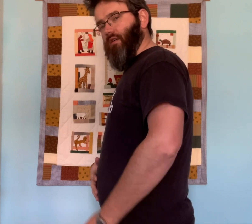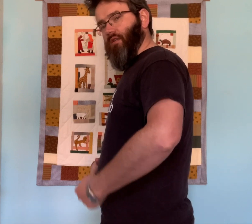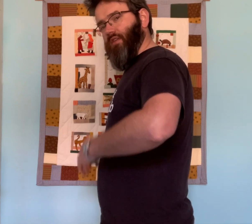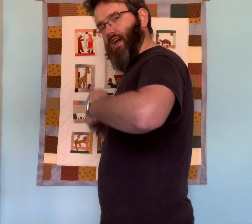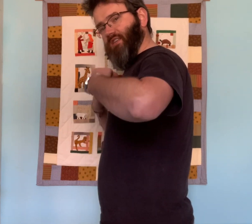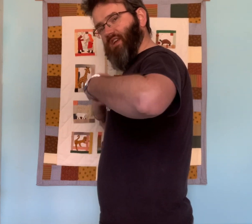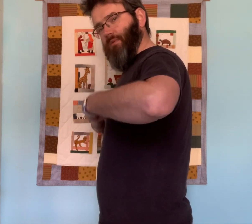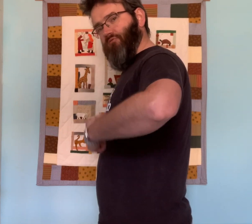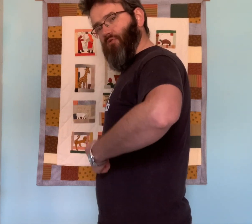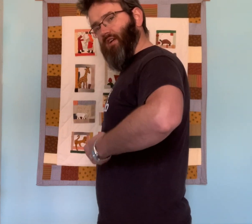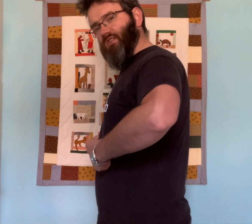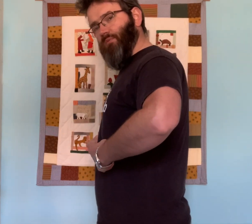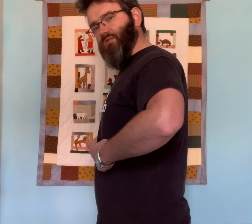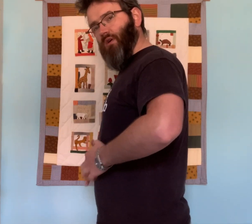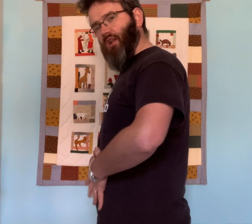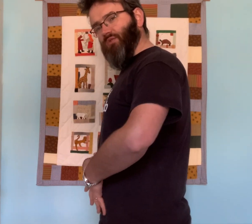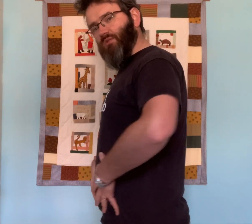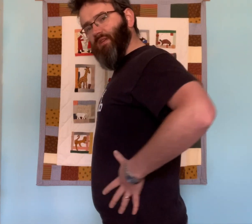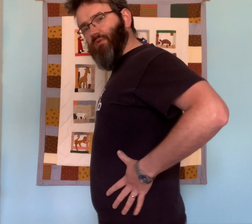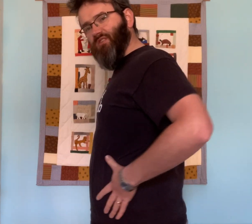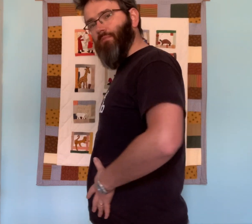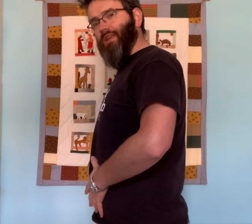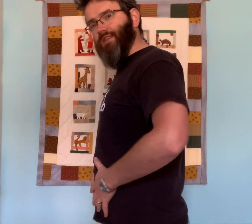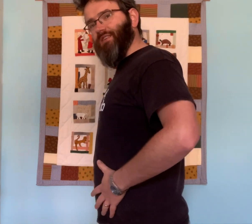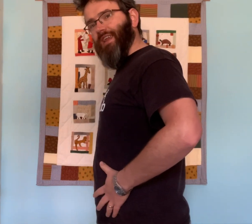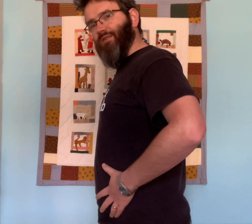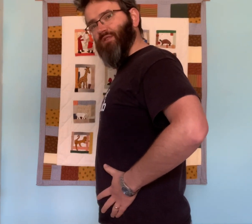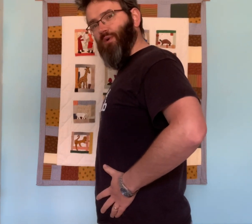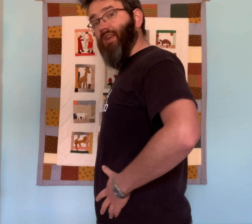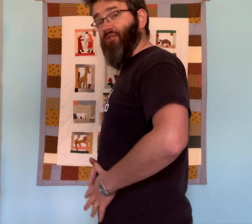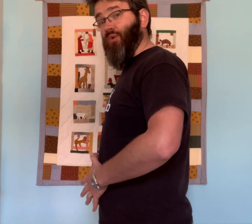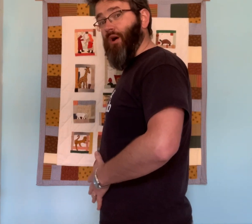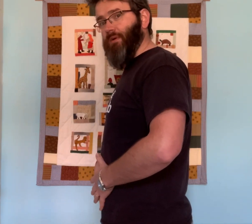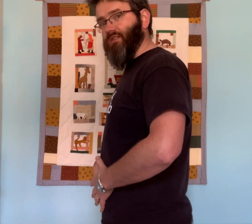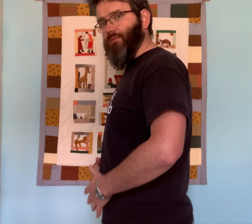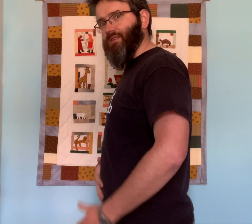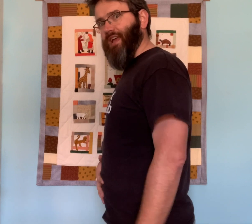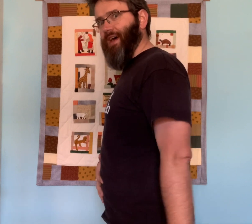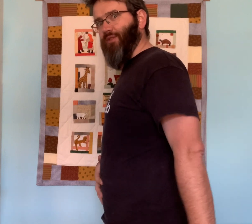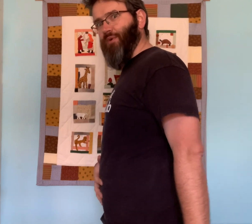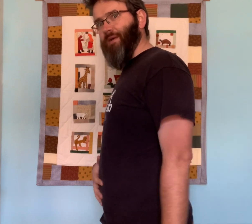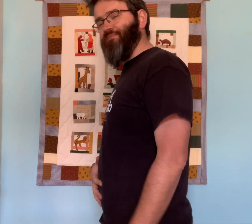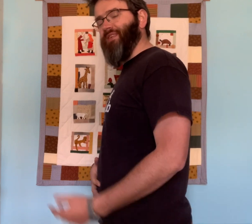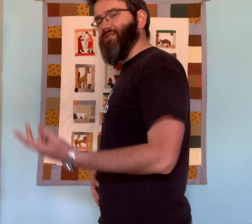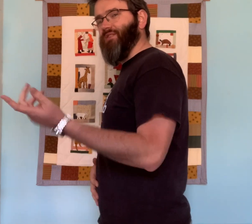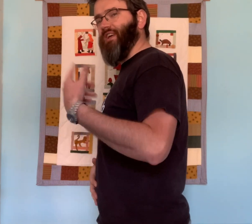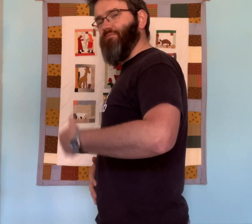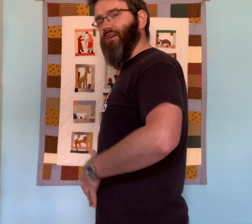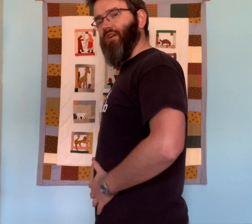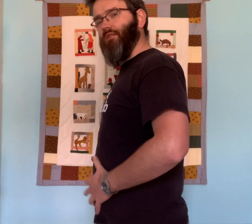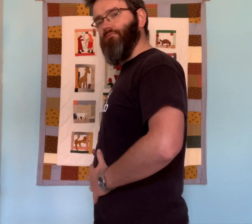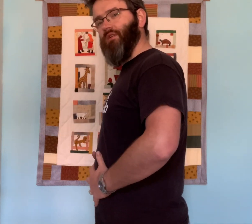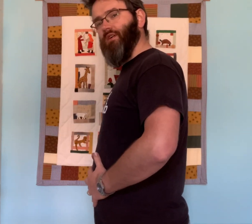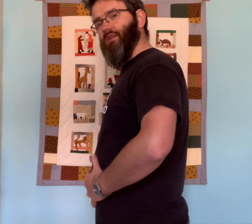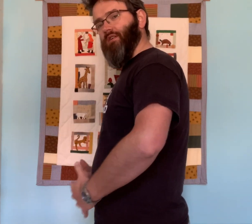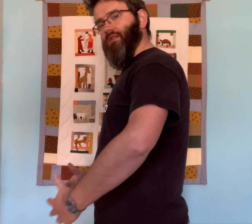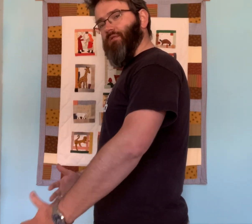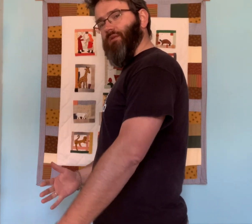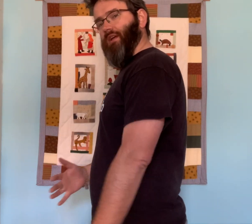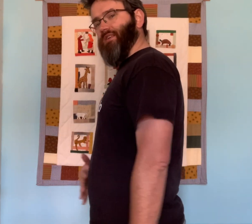the air's coming right into the bottom of my lungs, which means my tummy needs to get out of the way, and I've got quite a big tummy to get out of the way. So I take a breath in, my tummy gets out of the